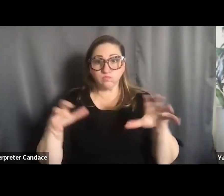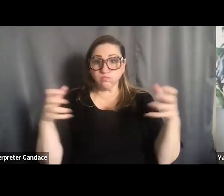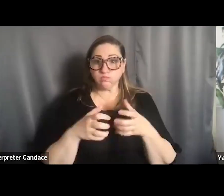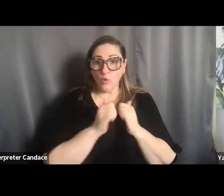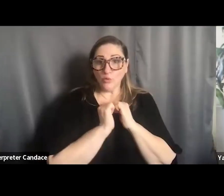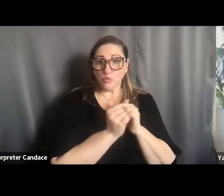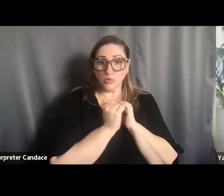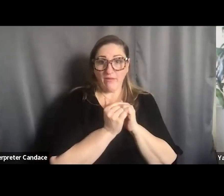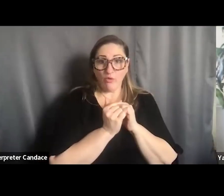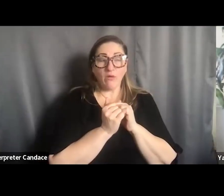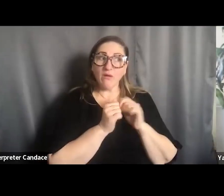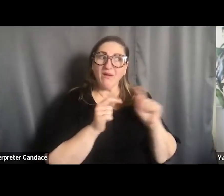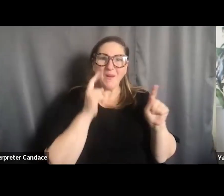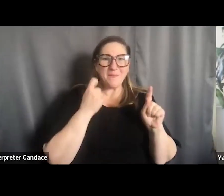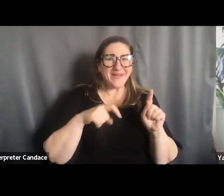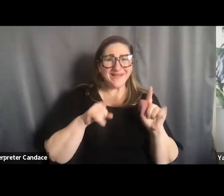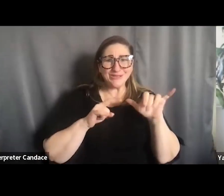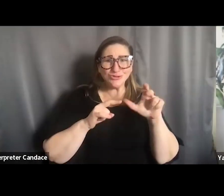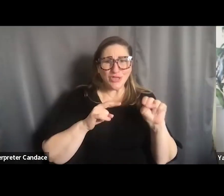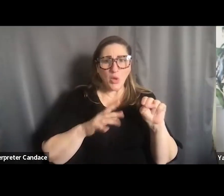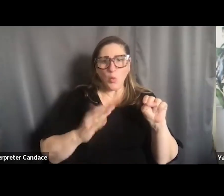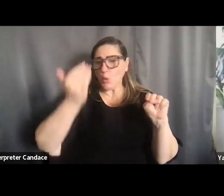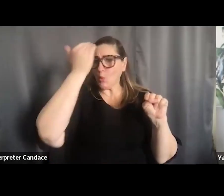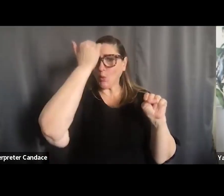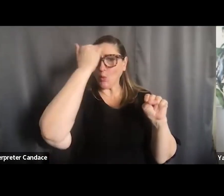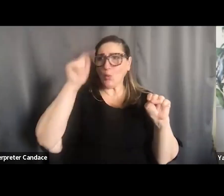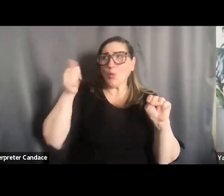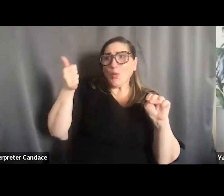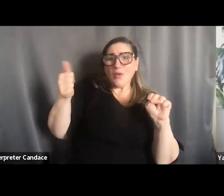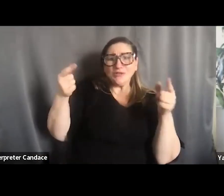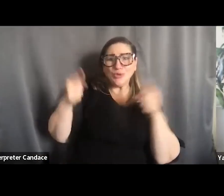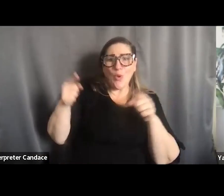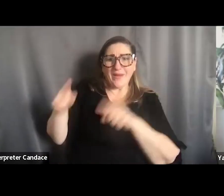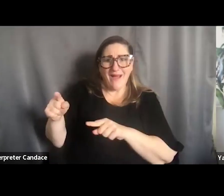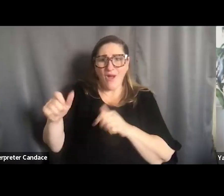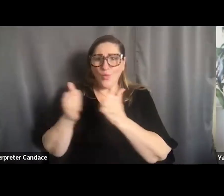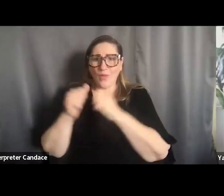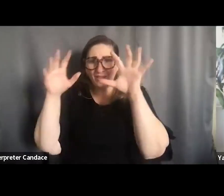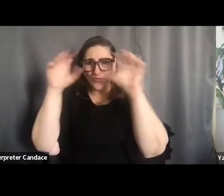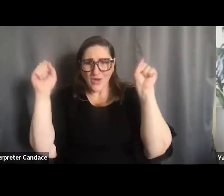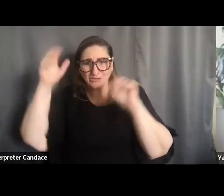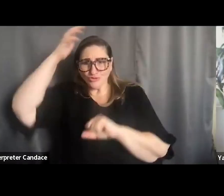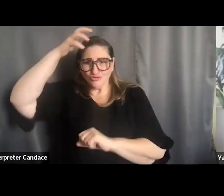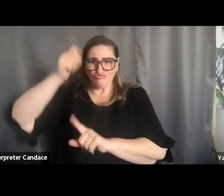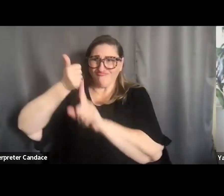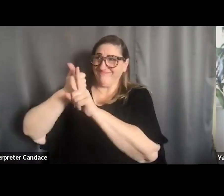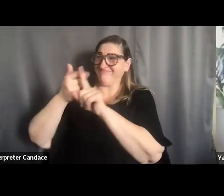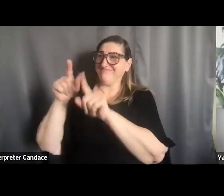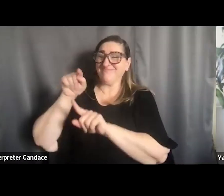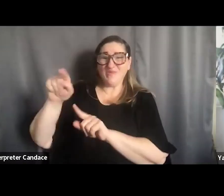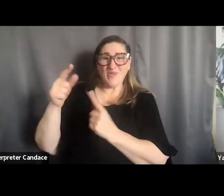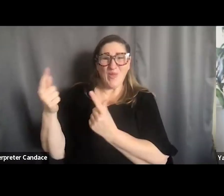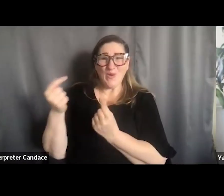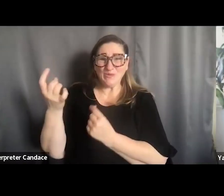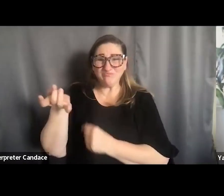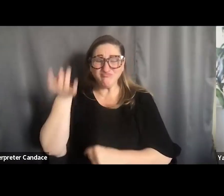share about actions to agitate against this illegal administration, to protect ourselves and others,